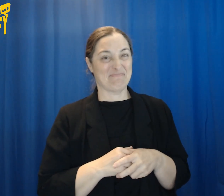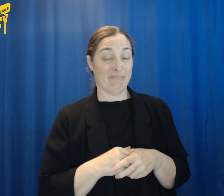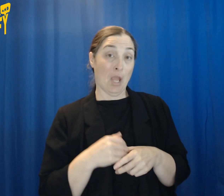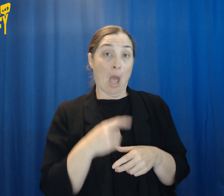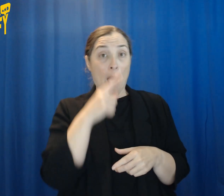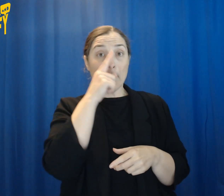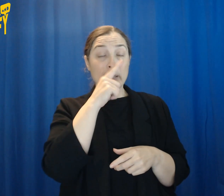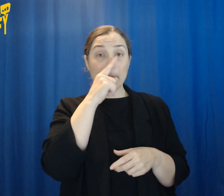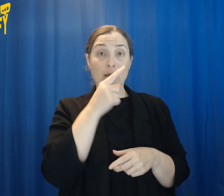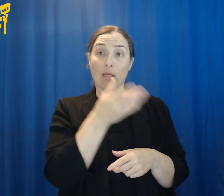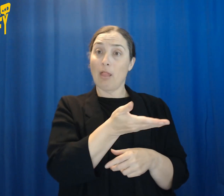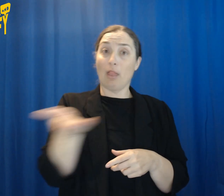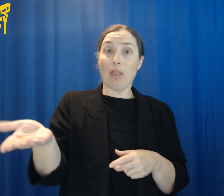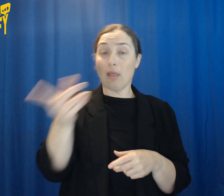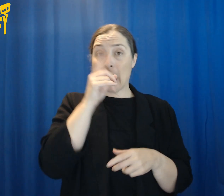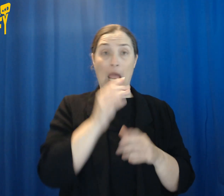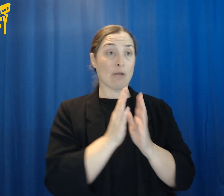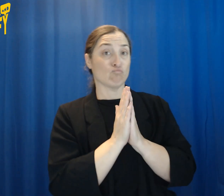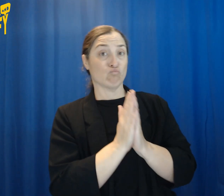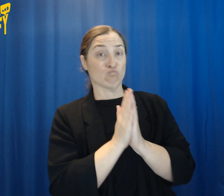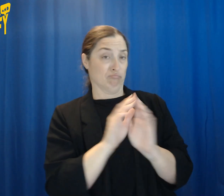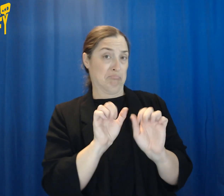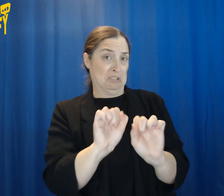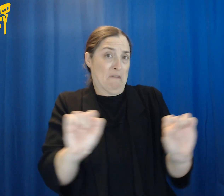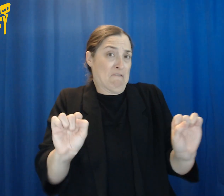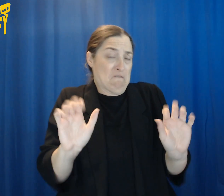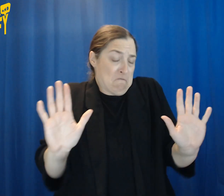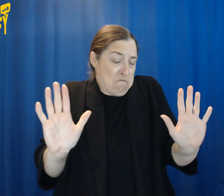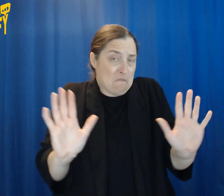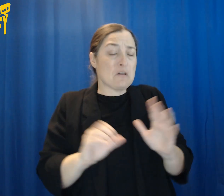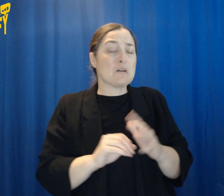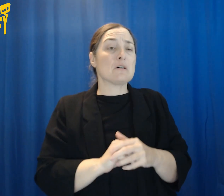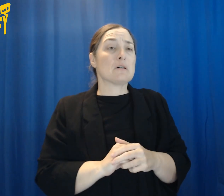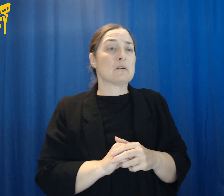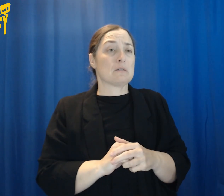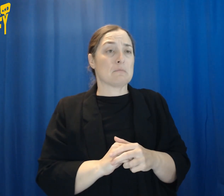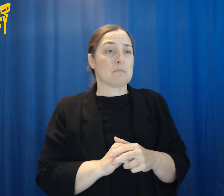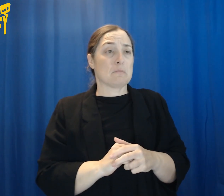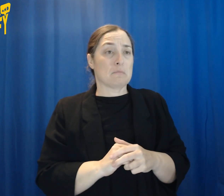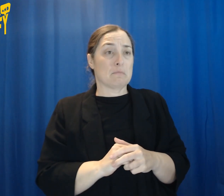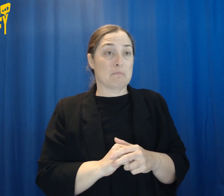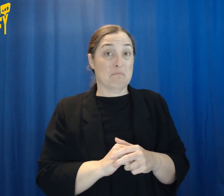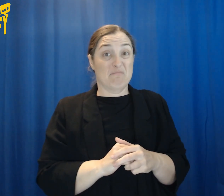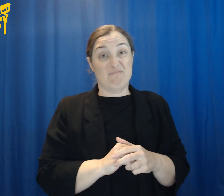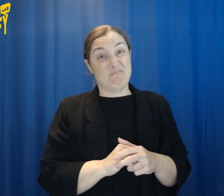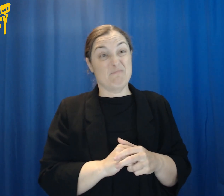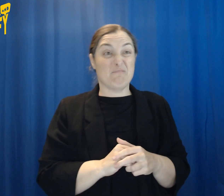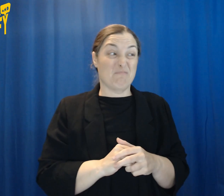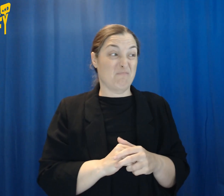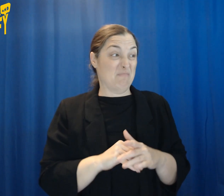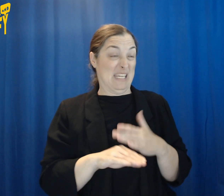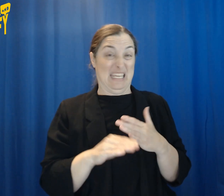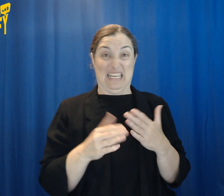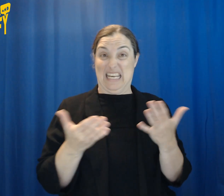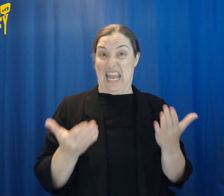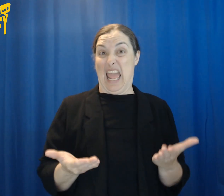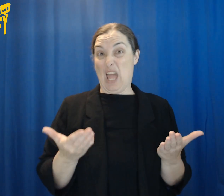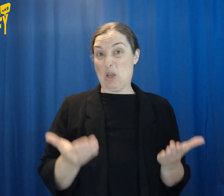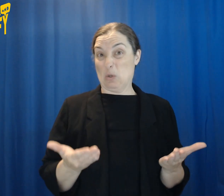to practice their religion if they want to, but I think especially in the climate now, I think we need to